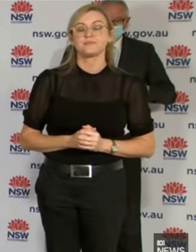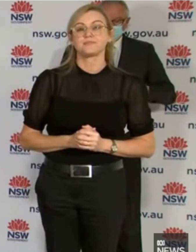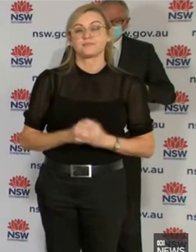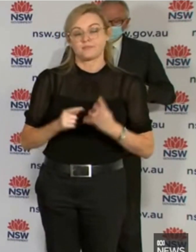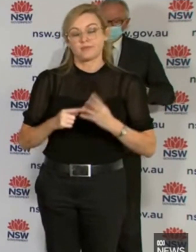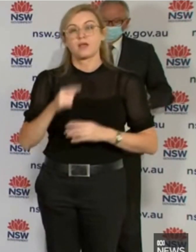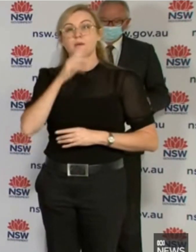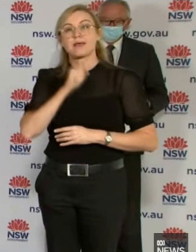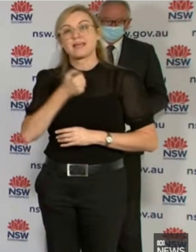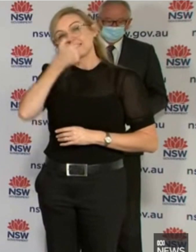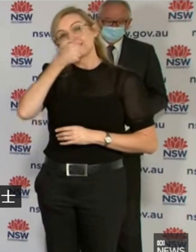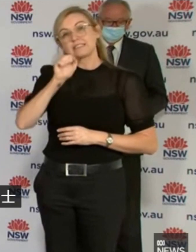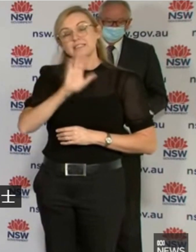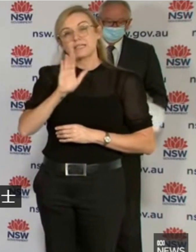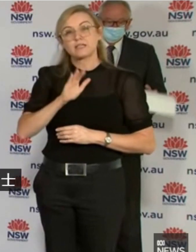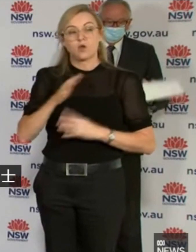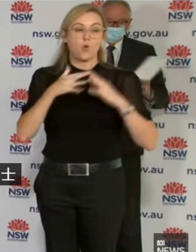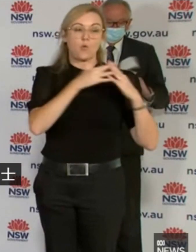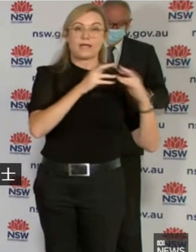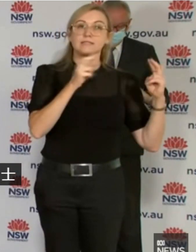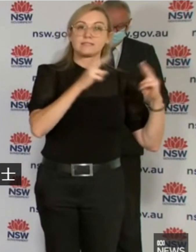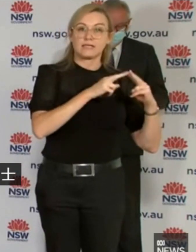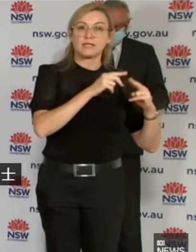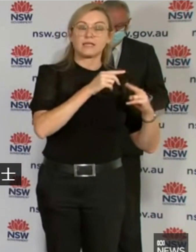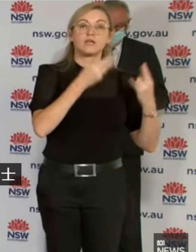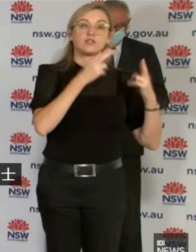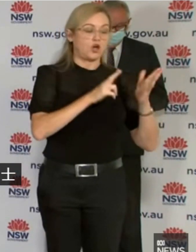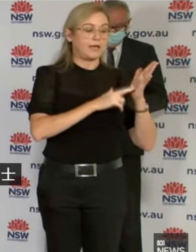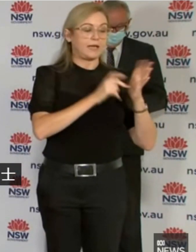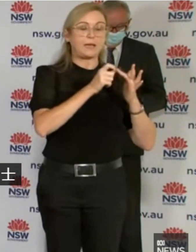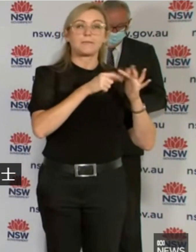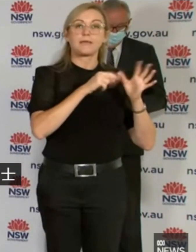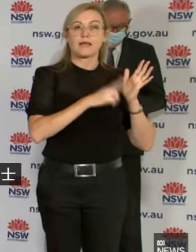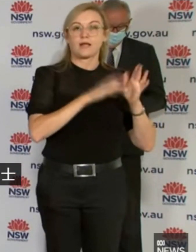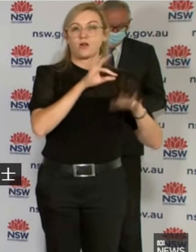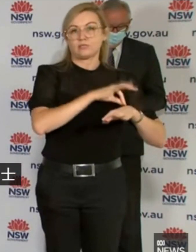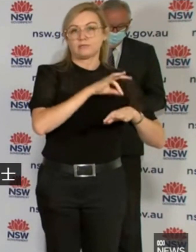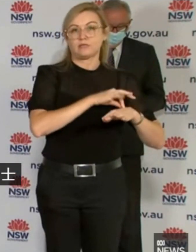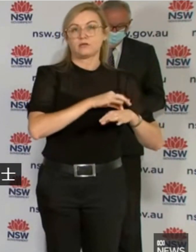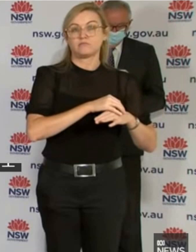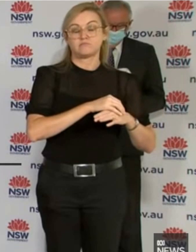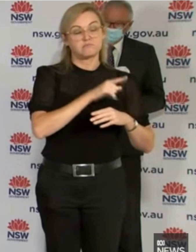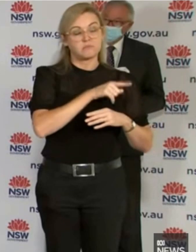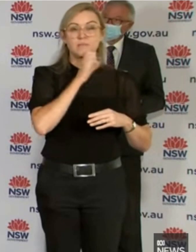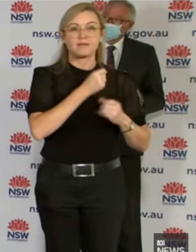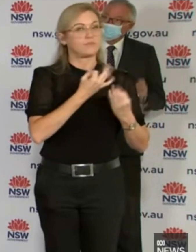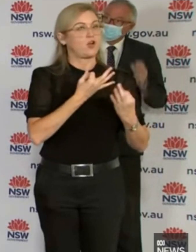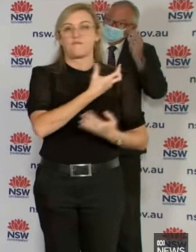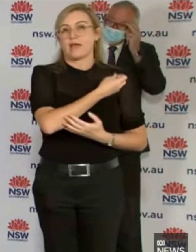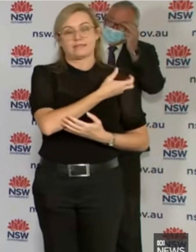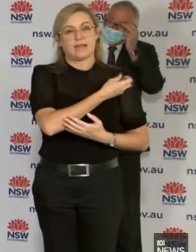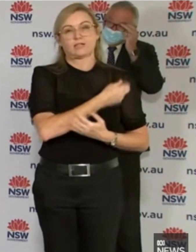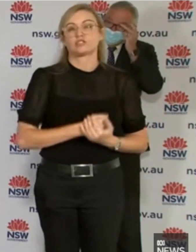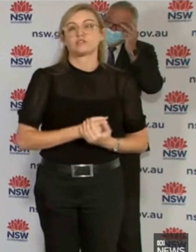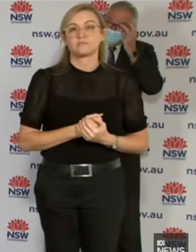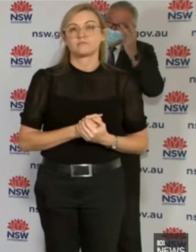A gentleman in his 60s from Western Sydney died at Nepean Hospital. He was not vaccinated